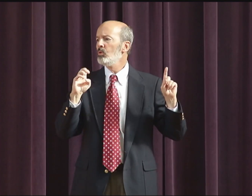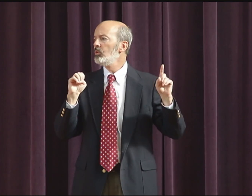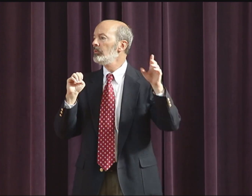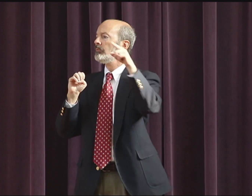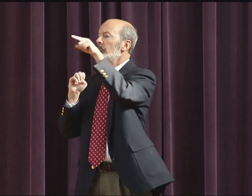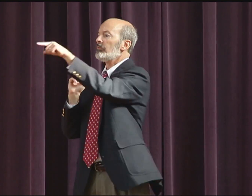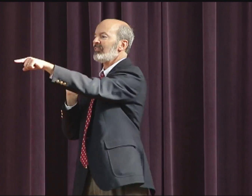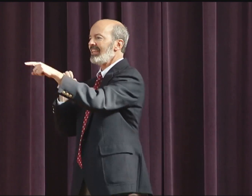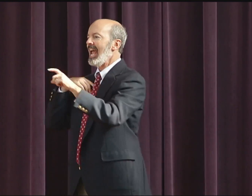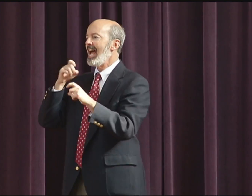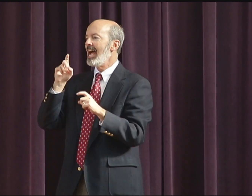is Dick?